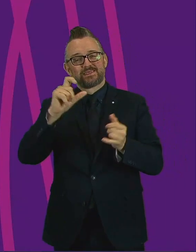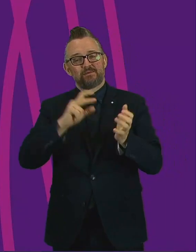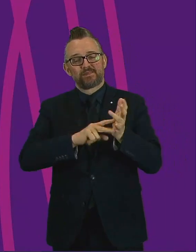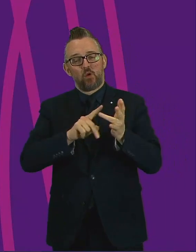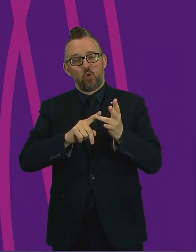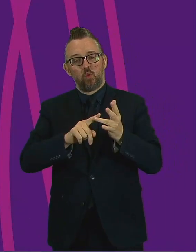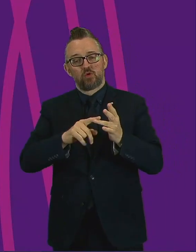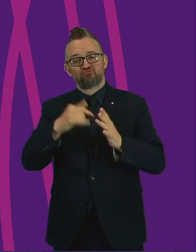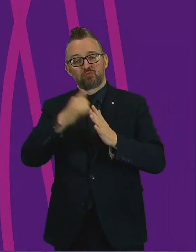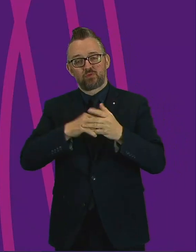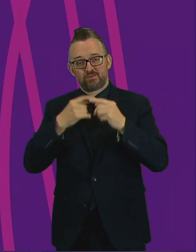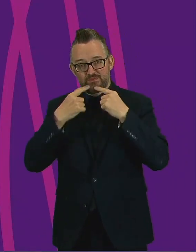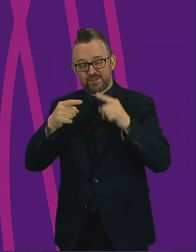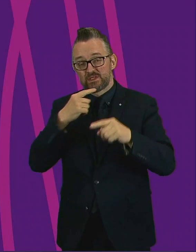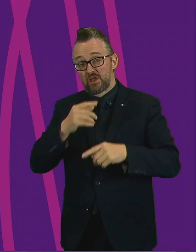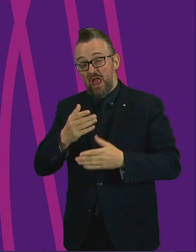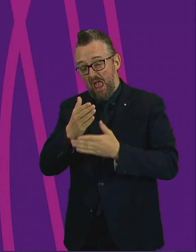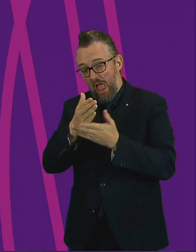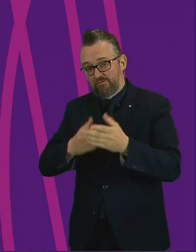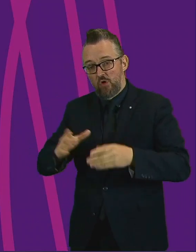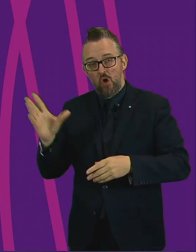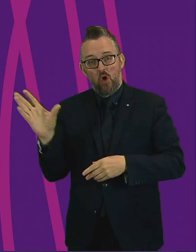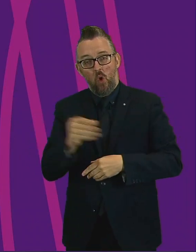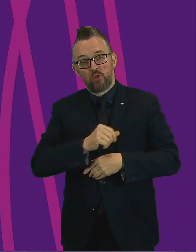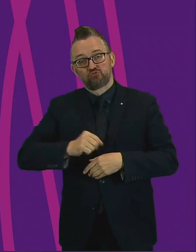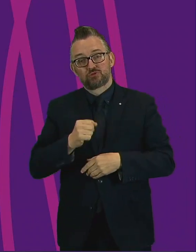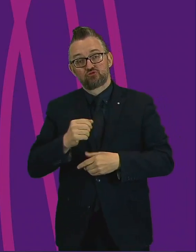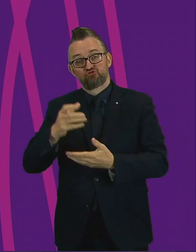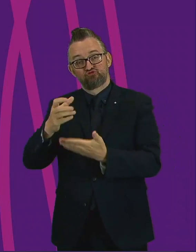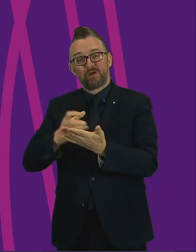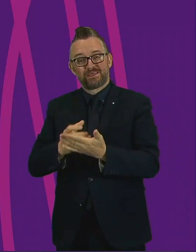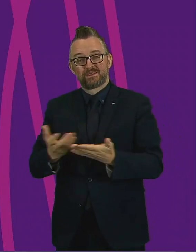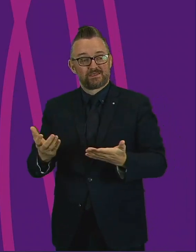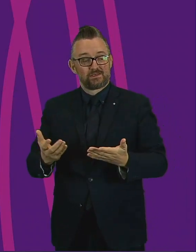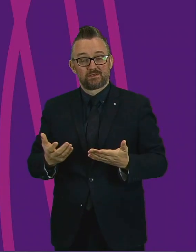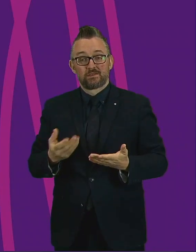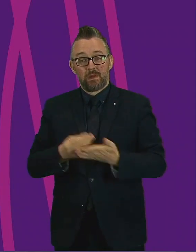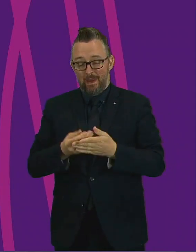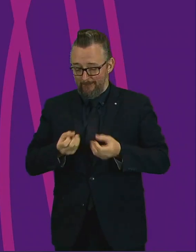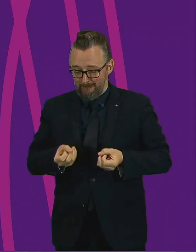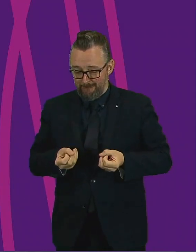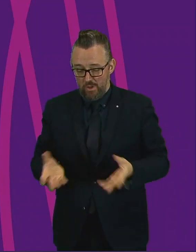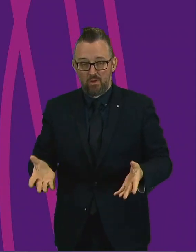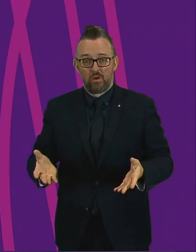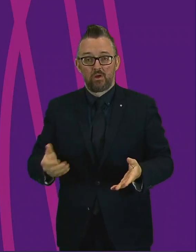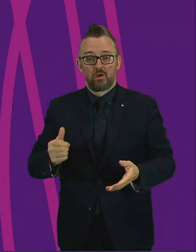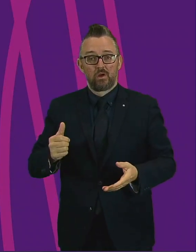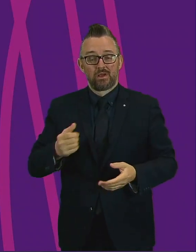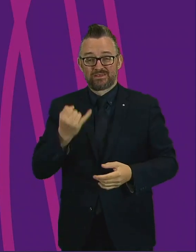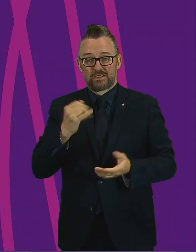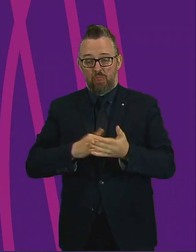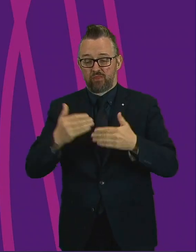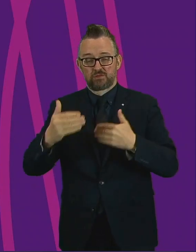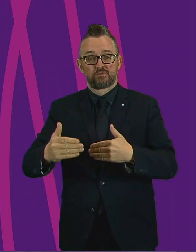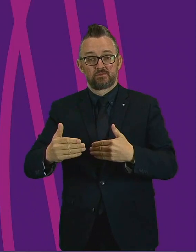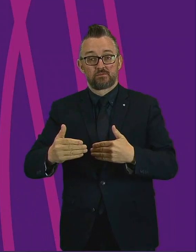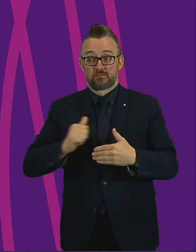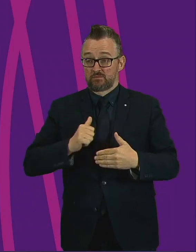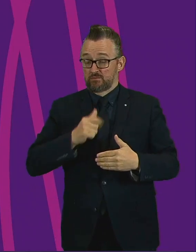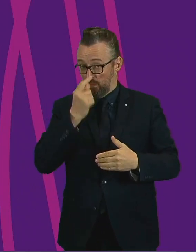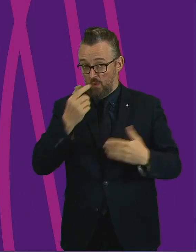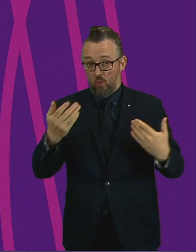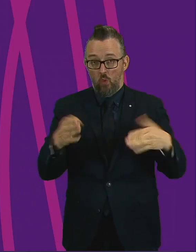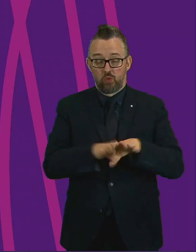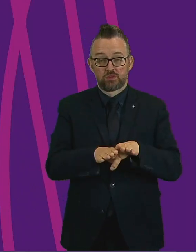that half of all Scottish charities will run out of cash in 6 months and fear closure. Many, perhaps most, have